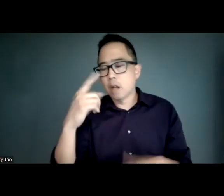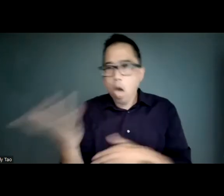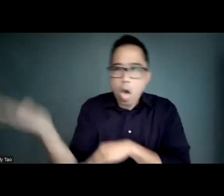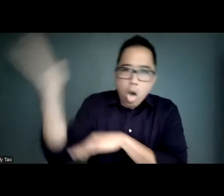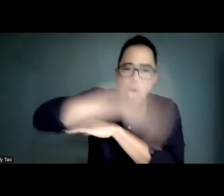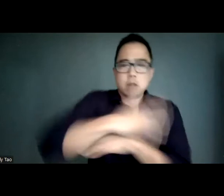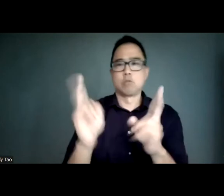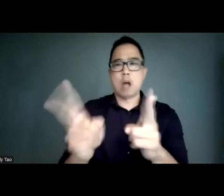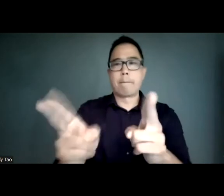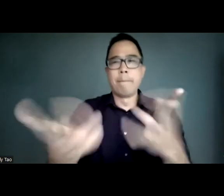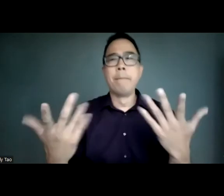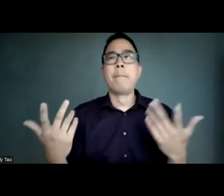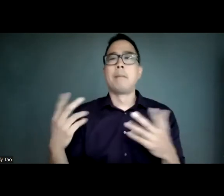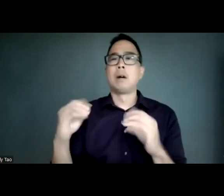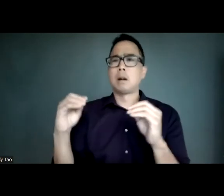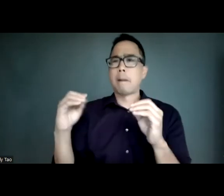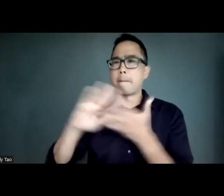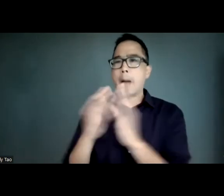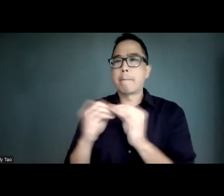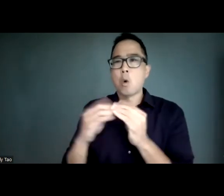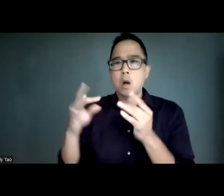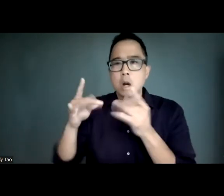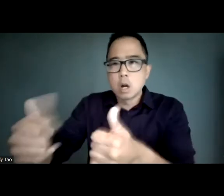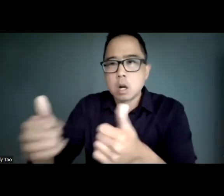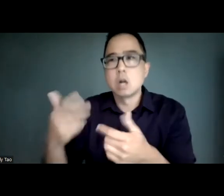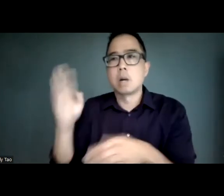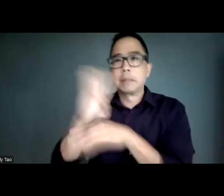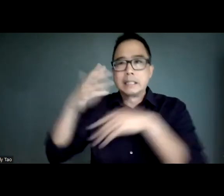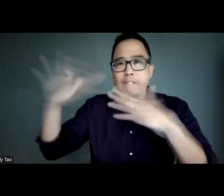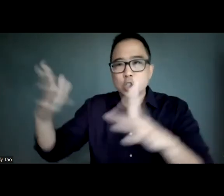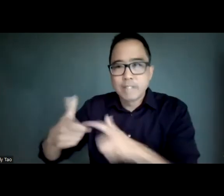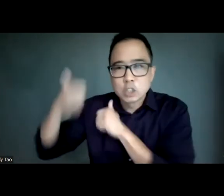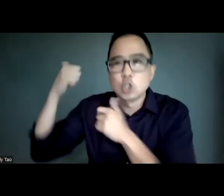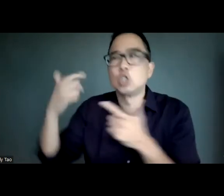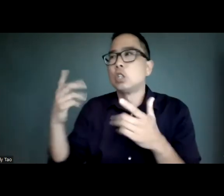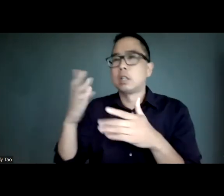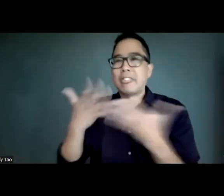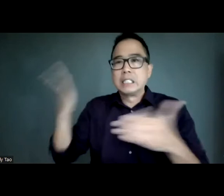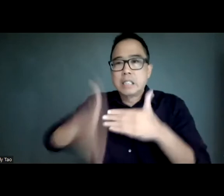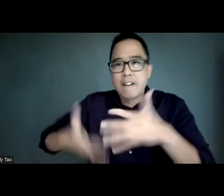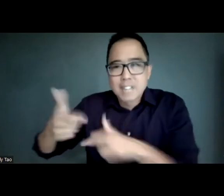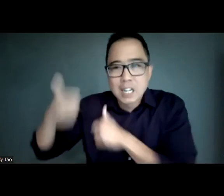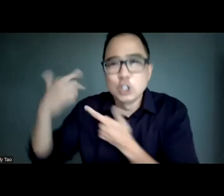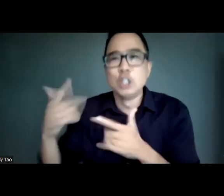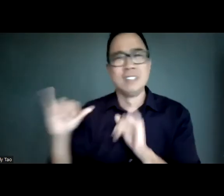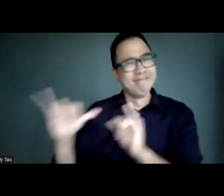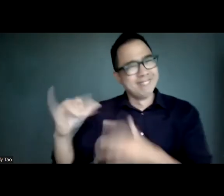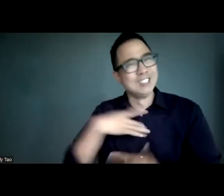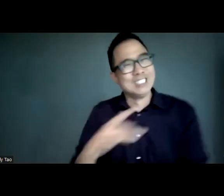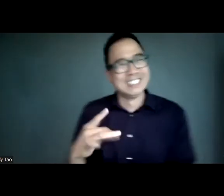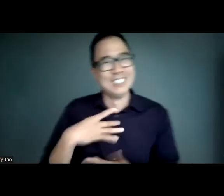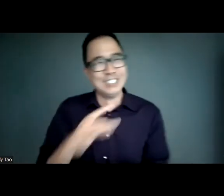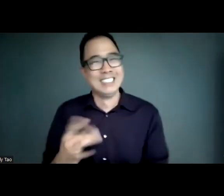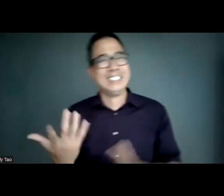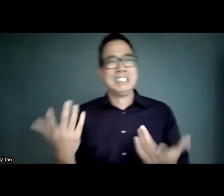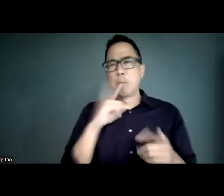But you know, screen time is different. People don't want to be on the screen all the time. You know, Zoom fatigue is real. So people are moving things